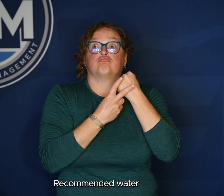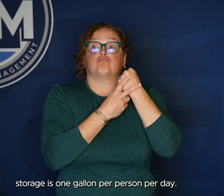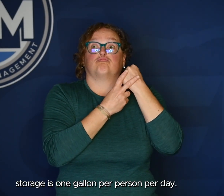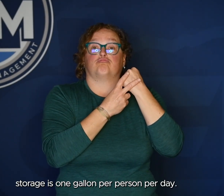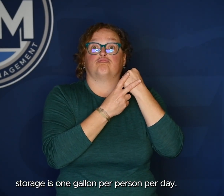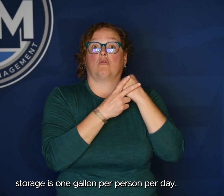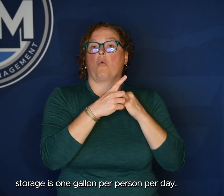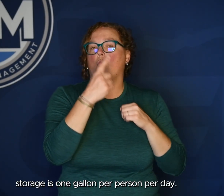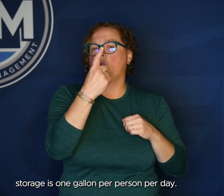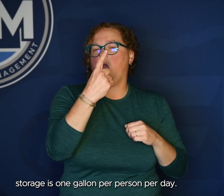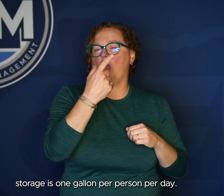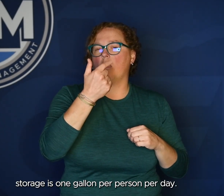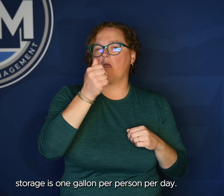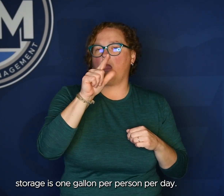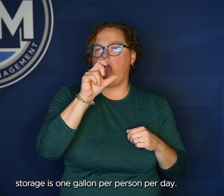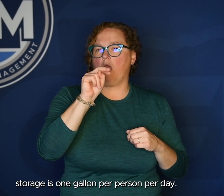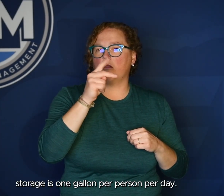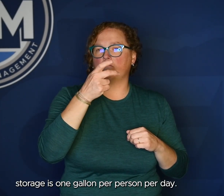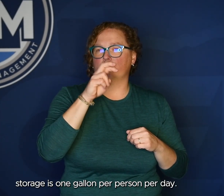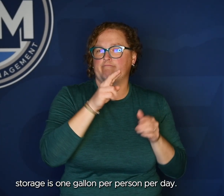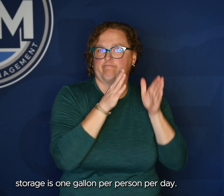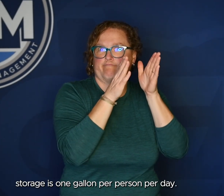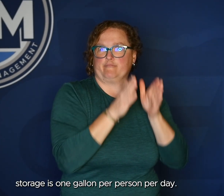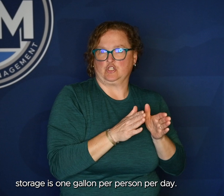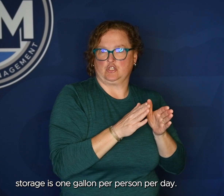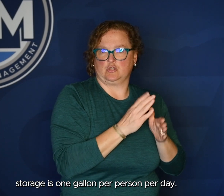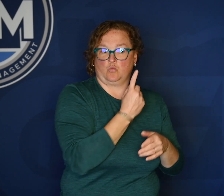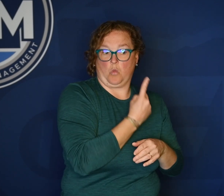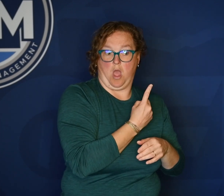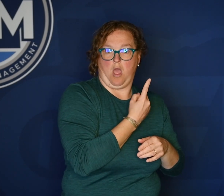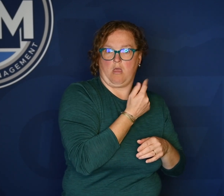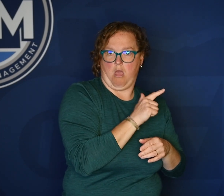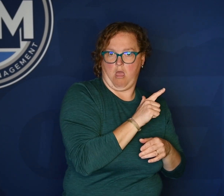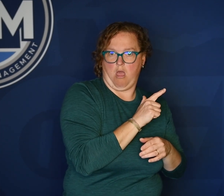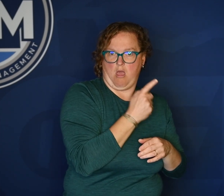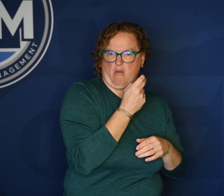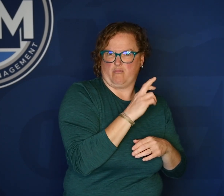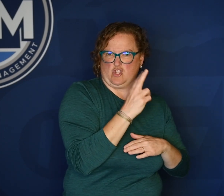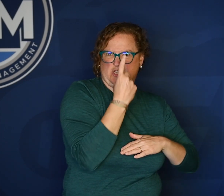Recommended water storage is 1 gallon per person per day.